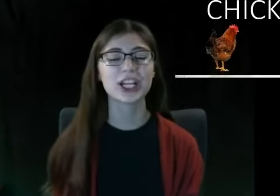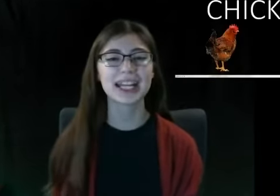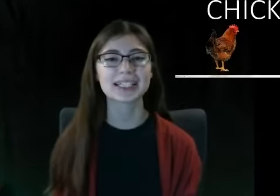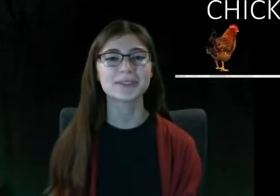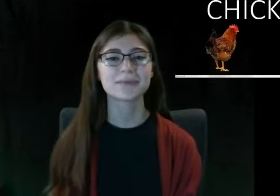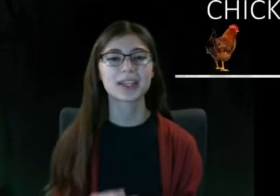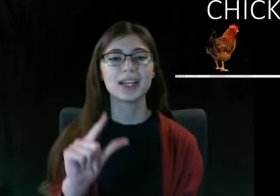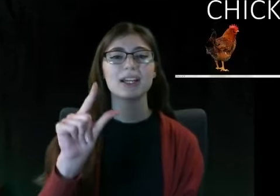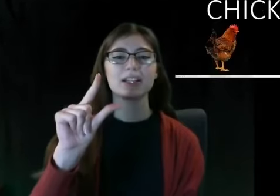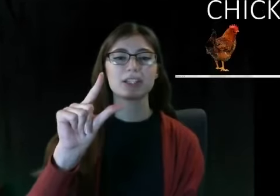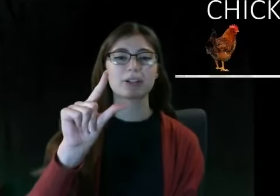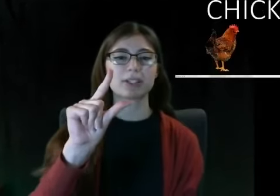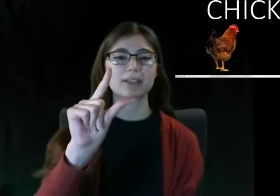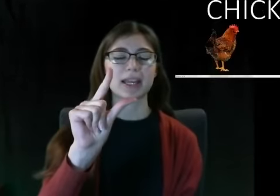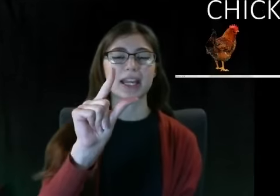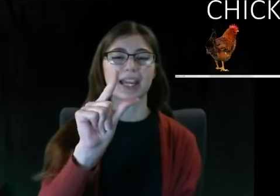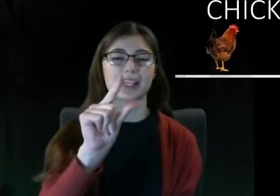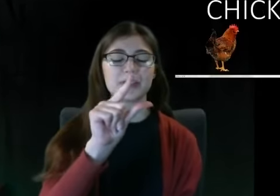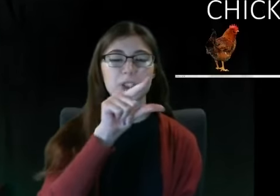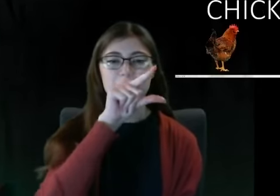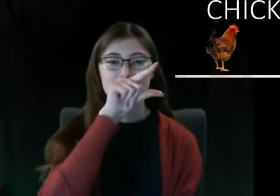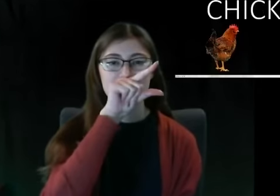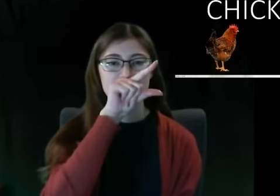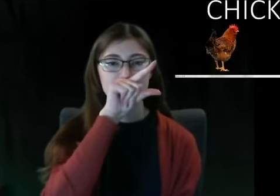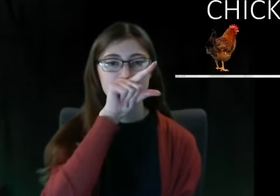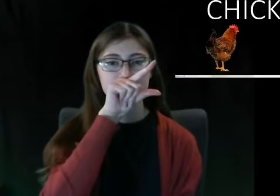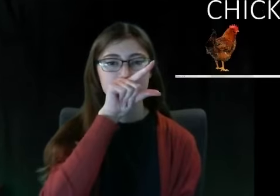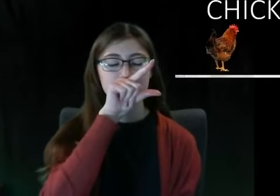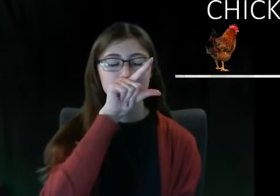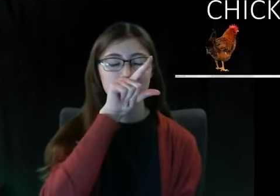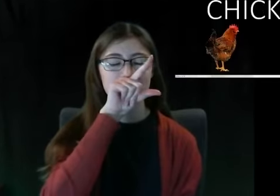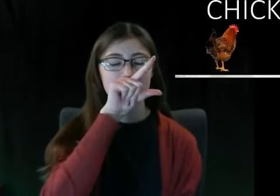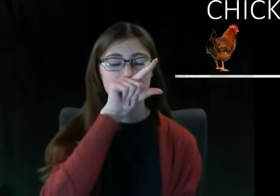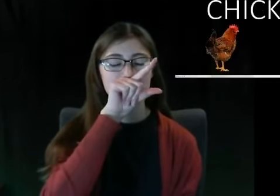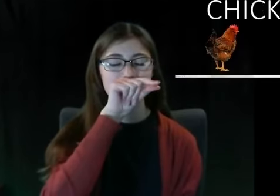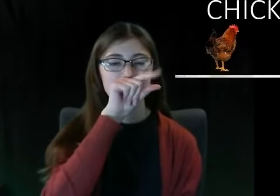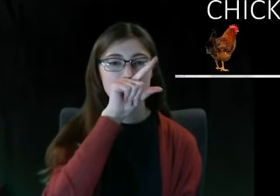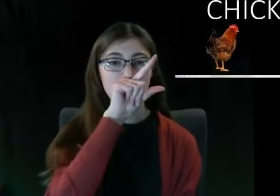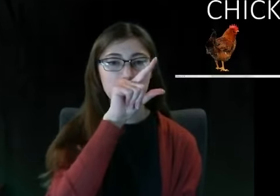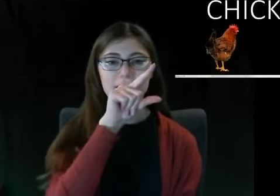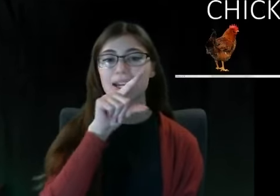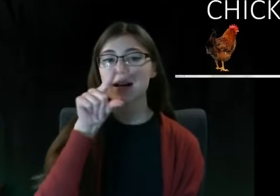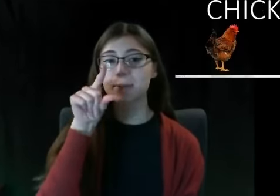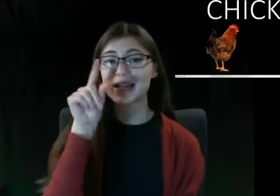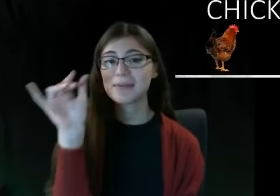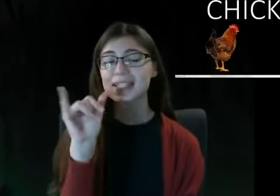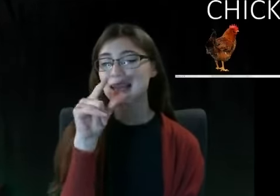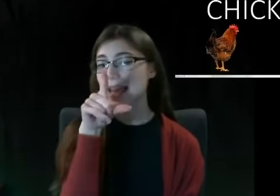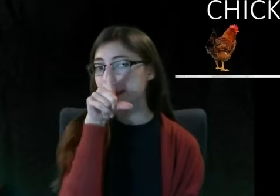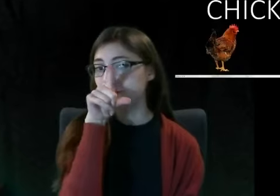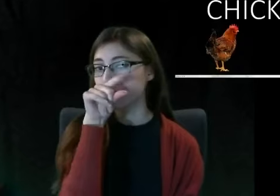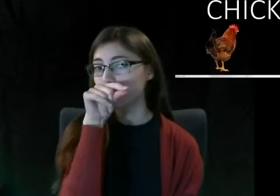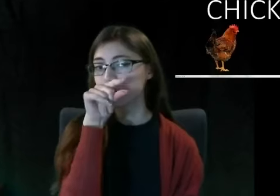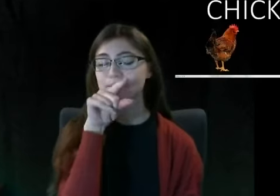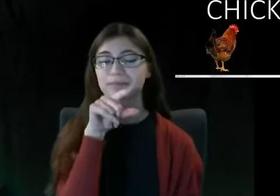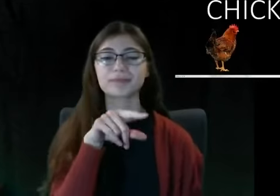Chicken. So you're going to make a G hand shape and pinch it and open it a couple times like a bird.